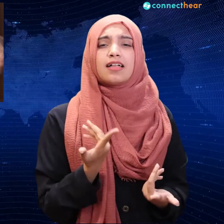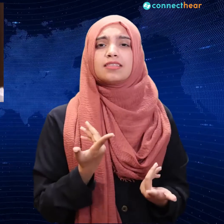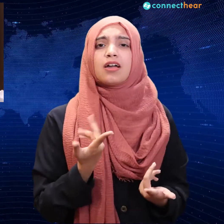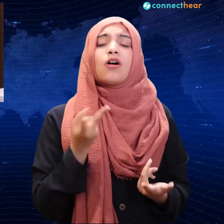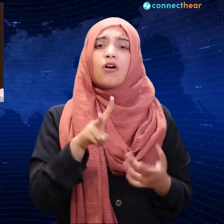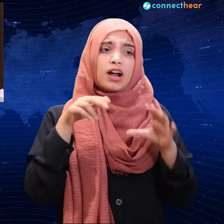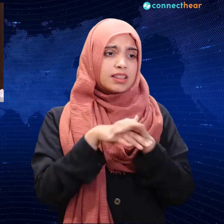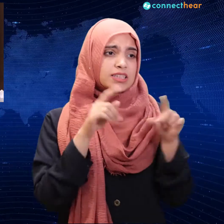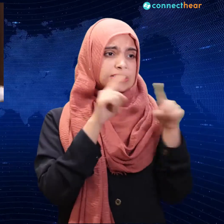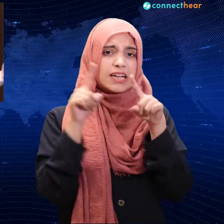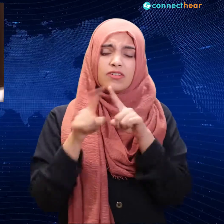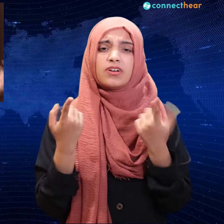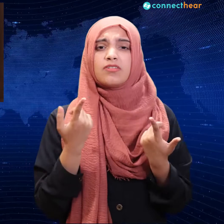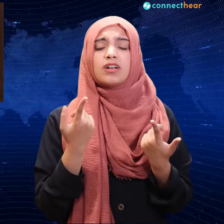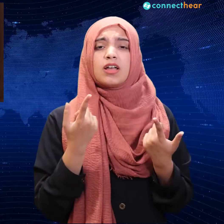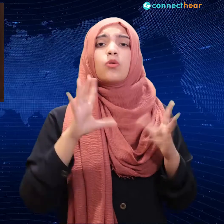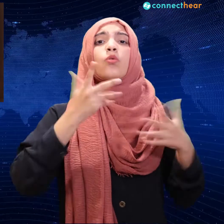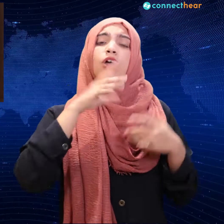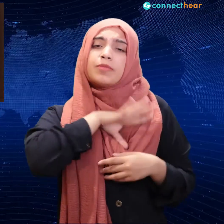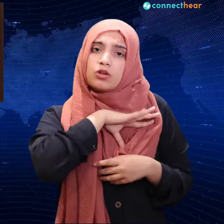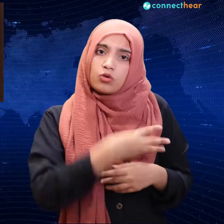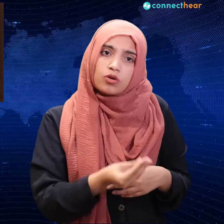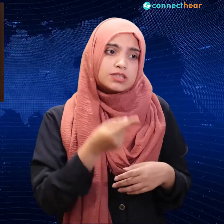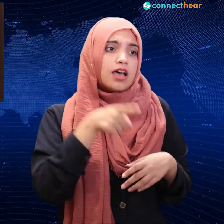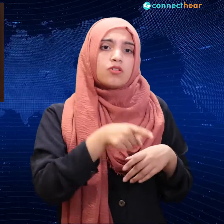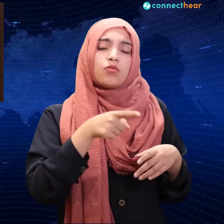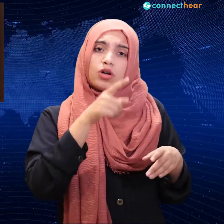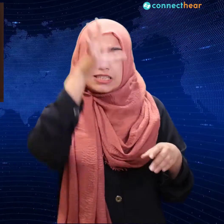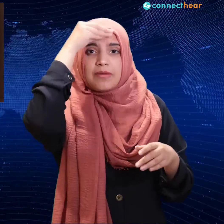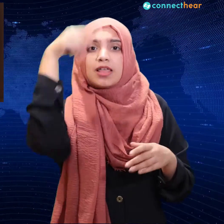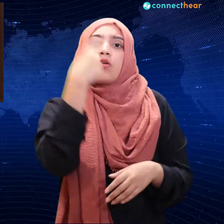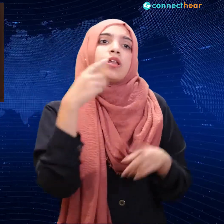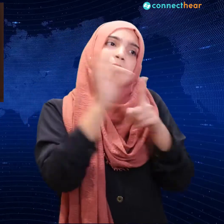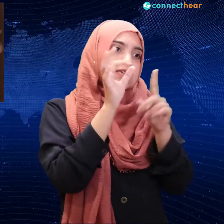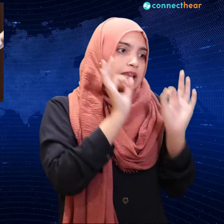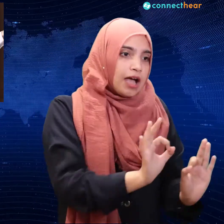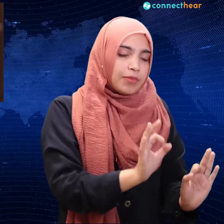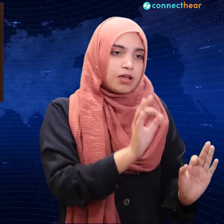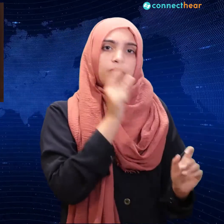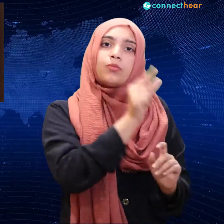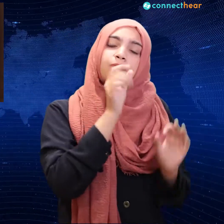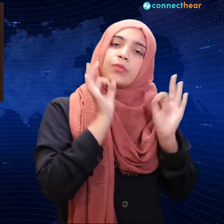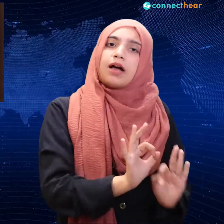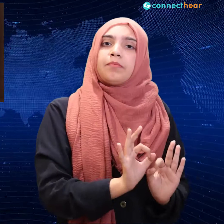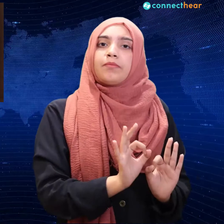All the collateral damage they took avenged against us. On top of it, They wanted us to take